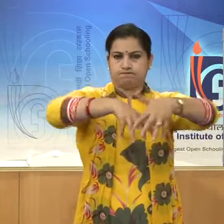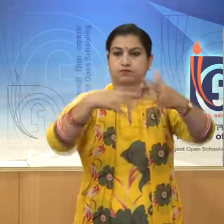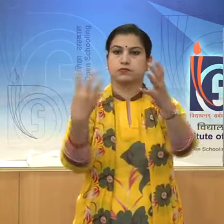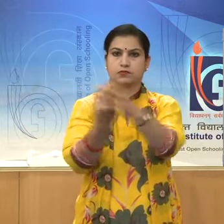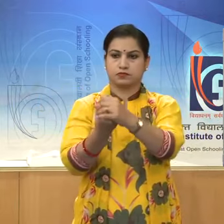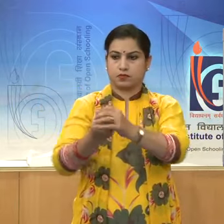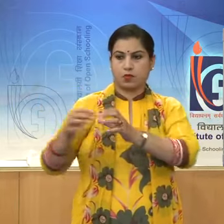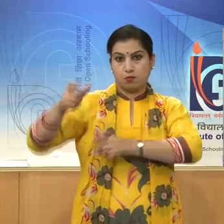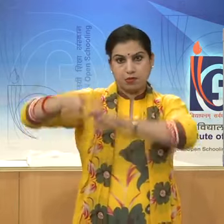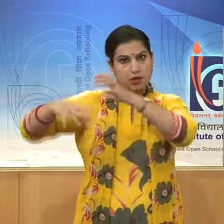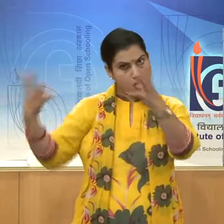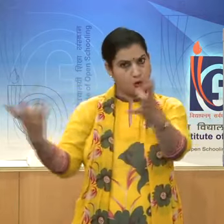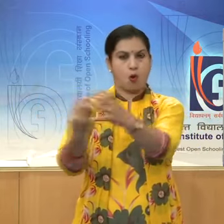company civilians.